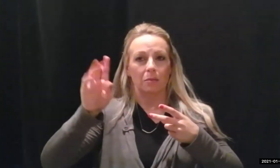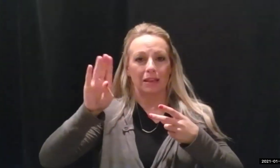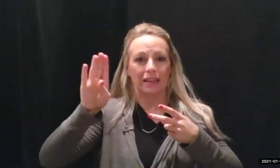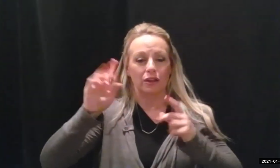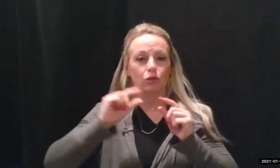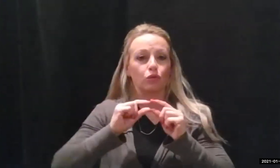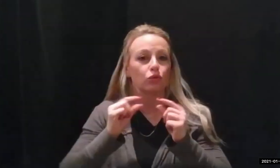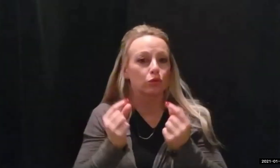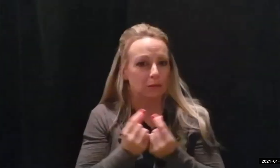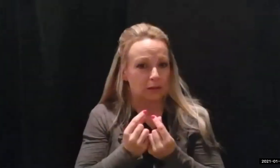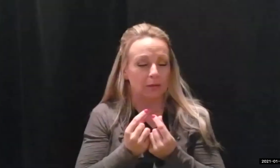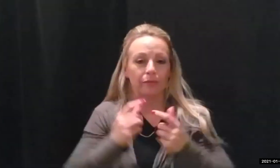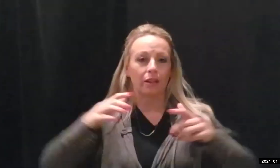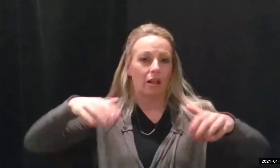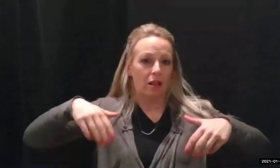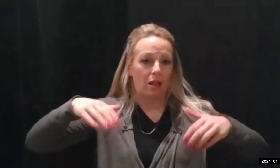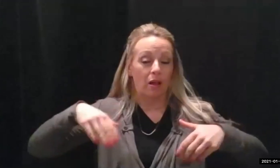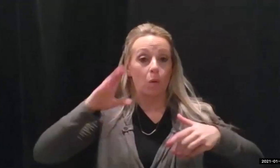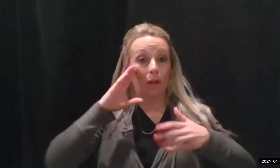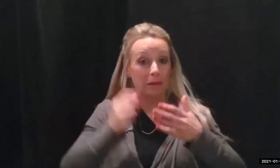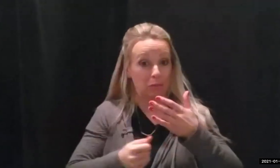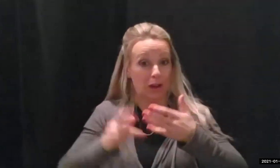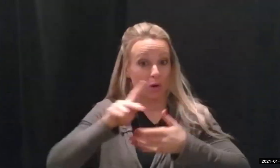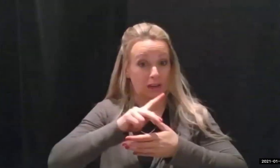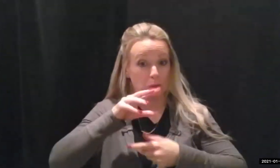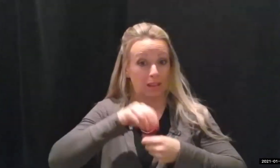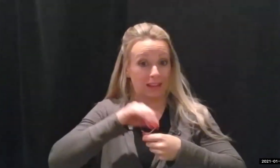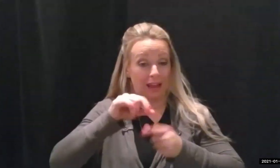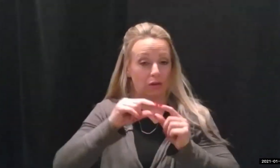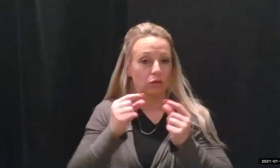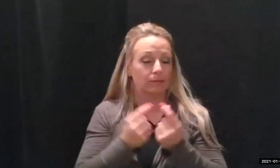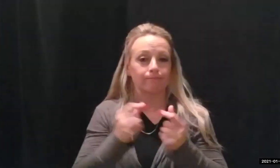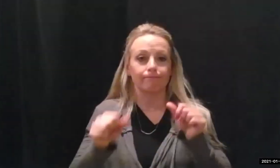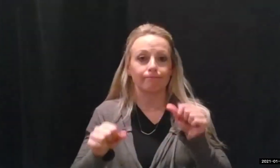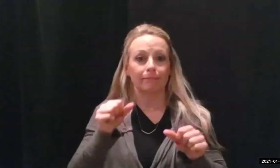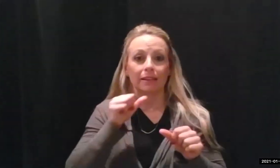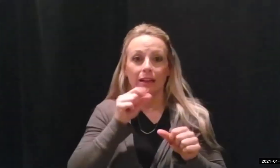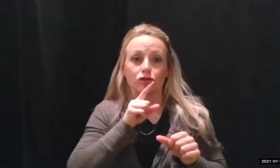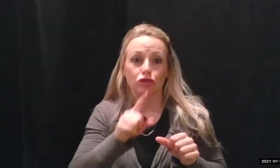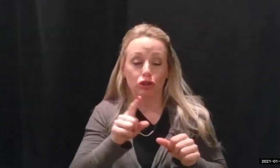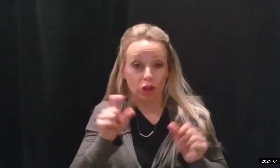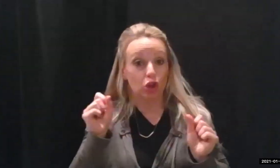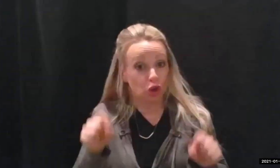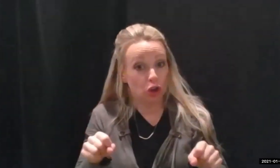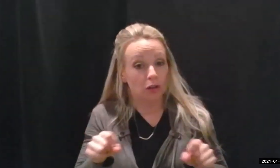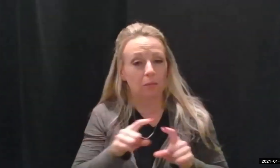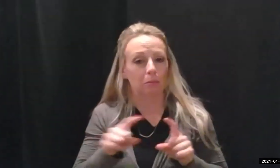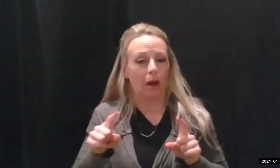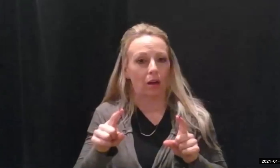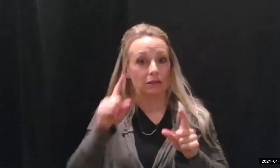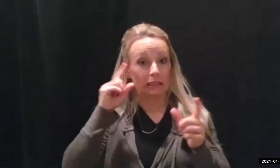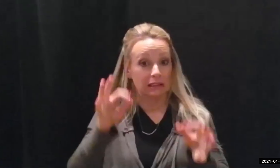question asked whether they'll be prioritized within those groups, and they could be, but at this point, we just don't